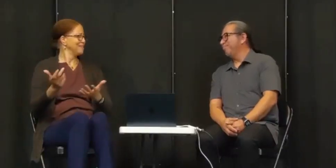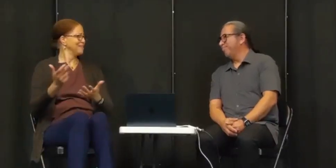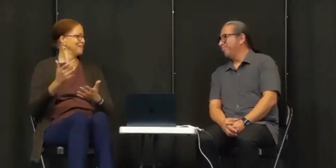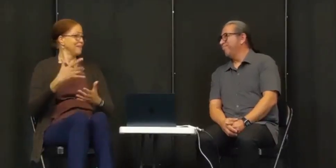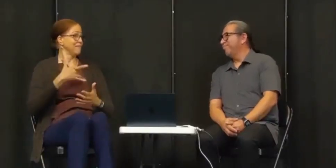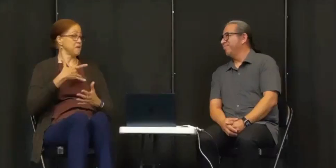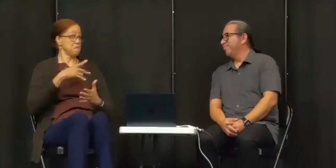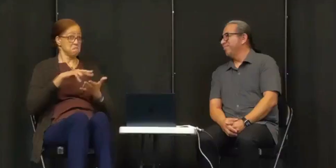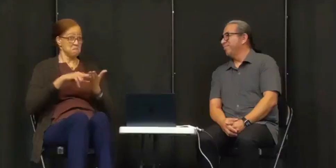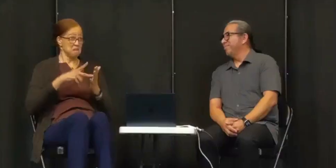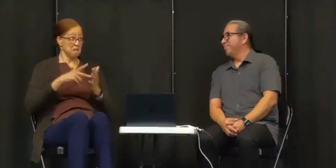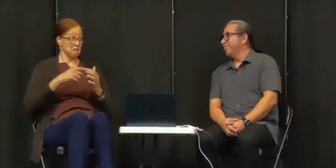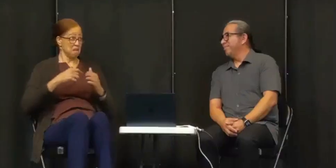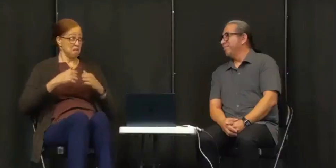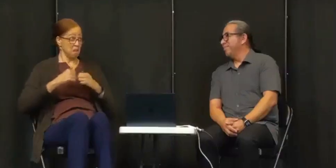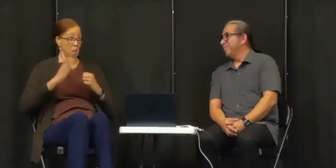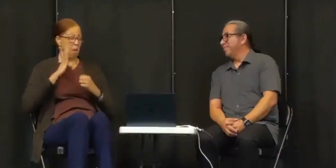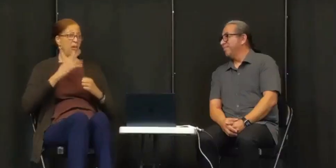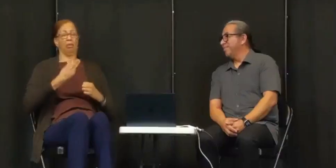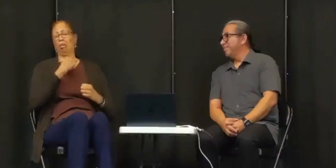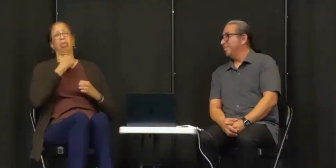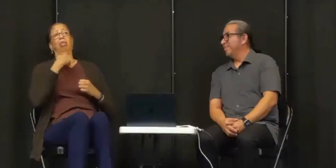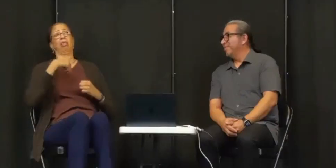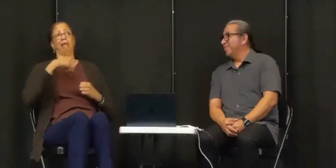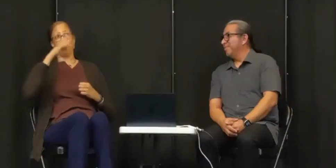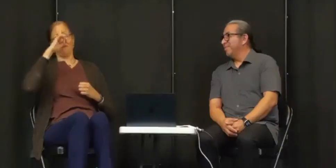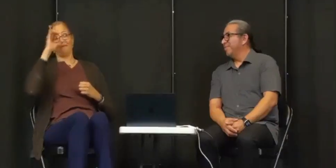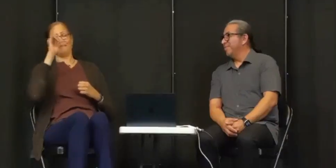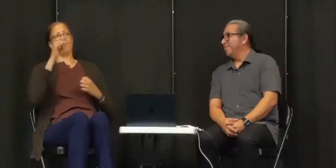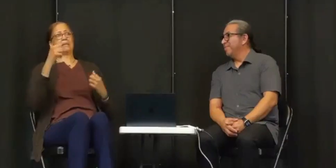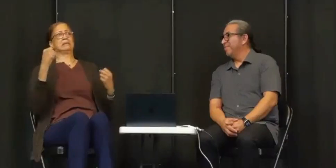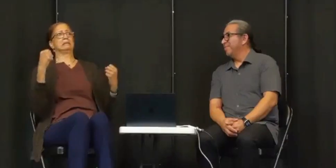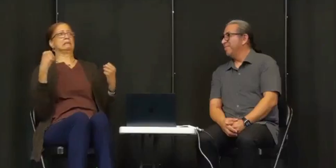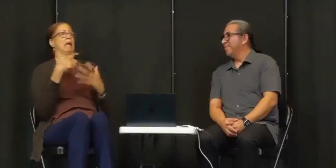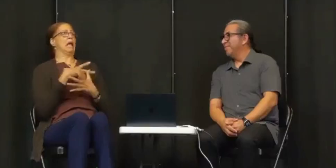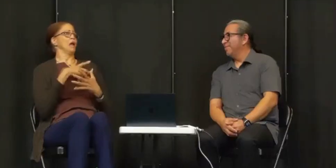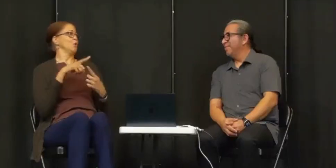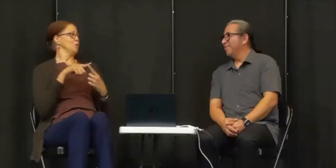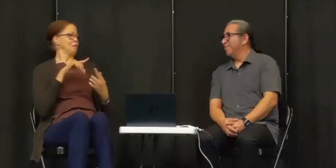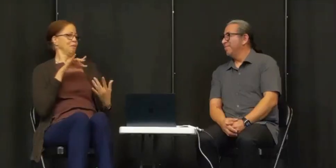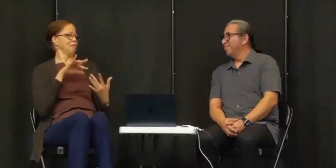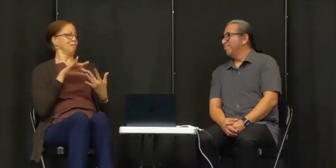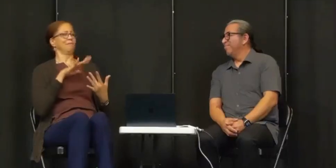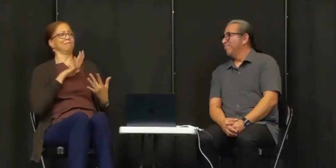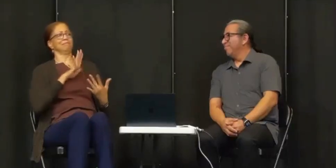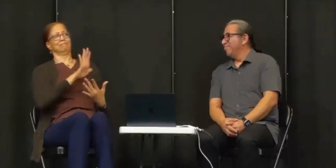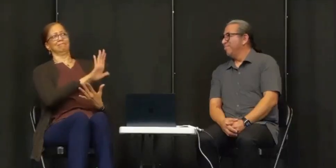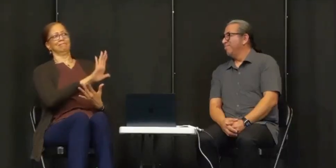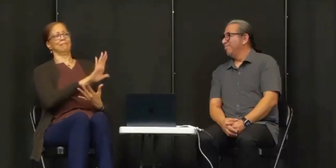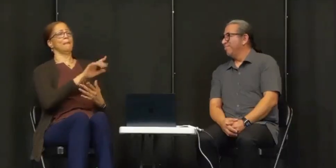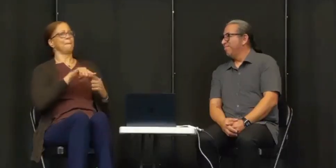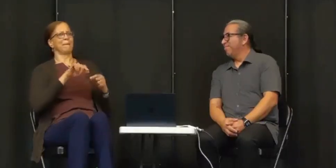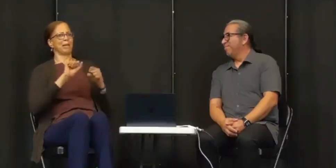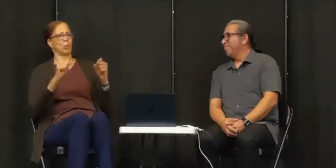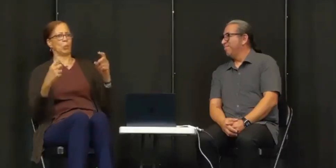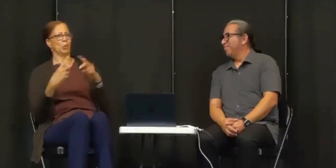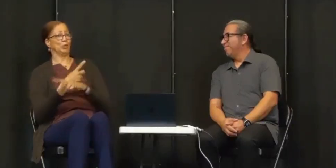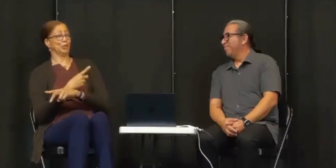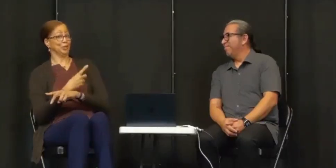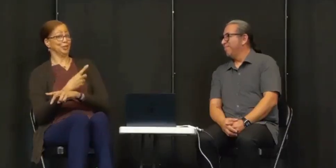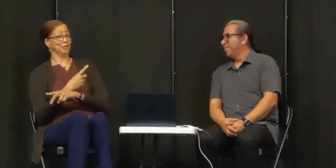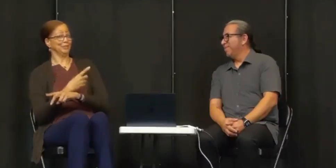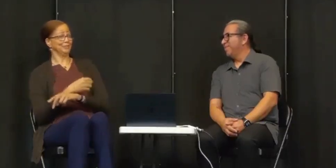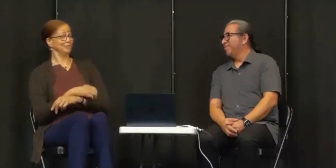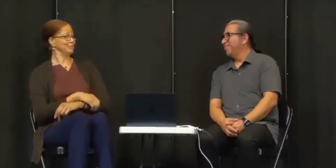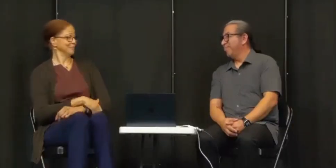resolve. If you feel like, oh, I'm grieving, I'm going to feel this way forever, I don't want to